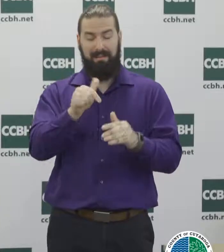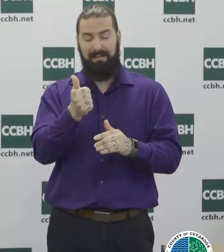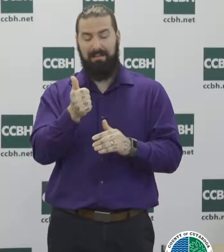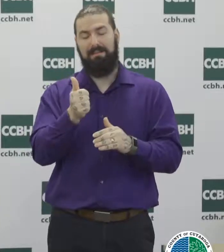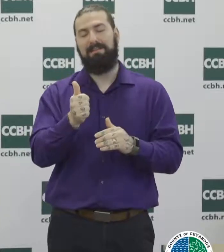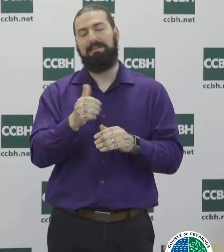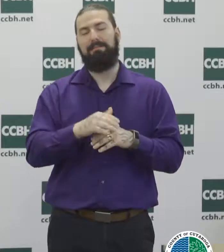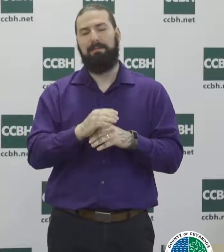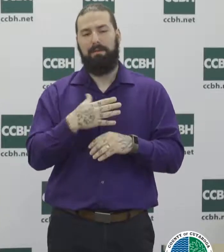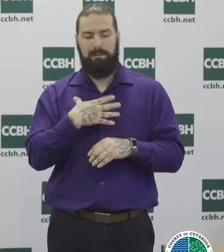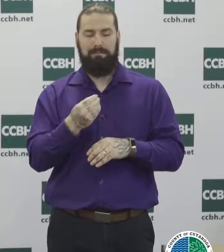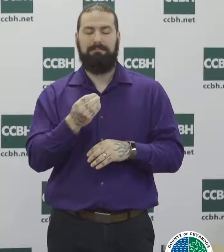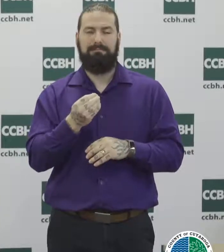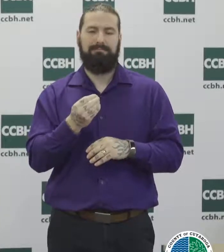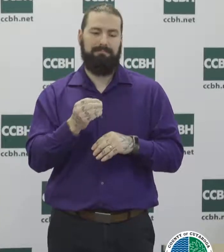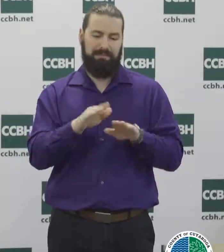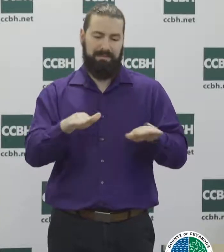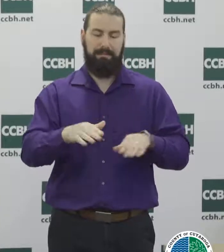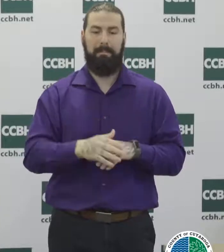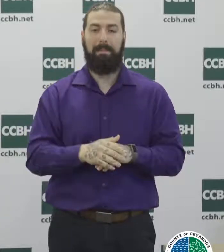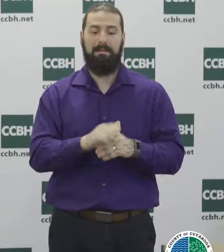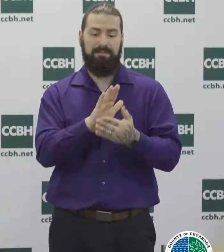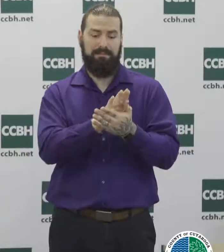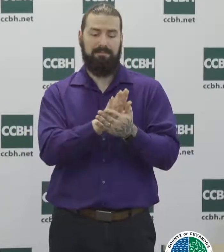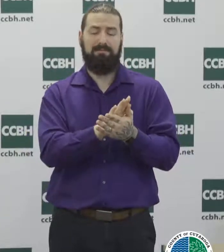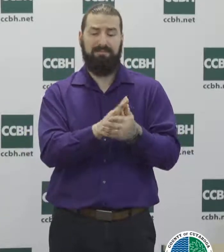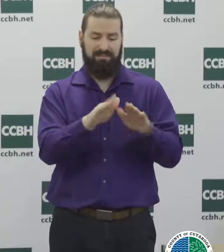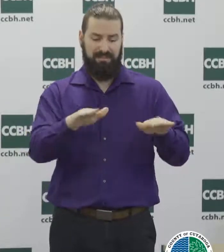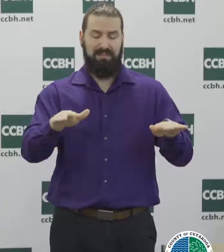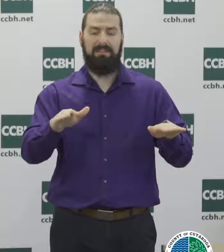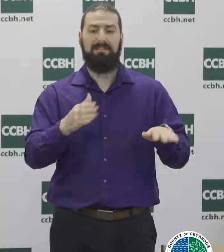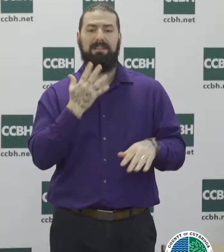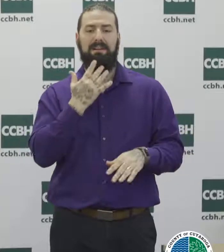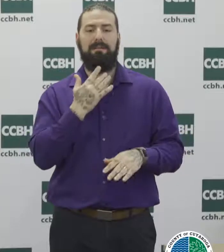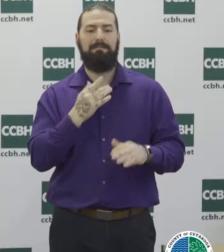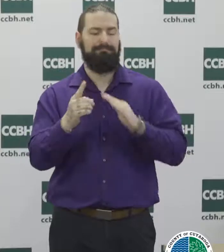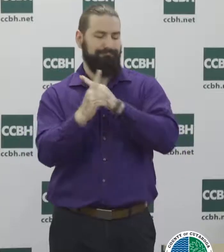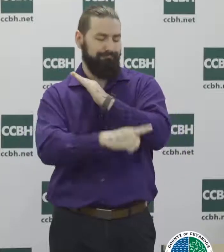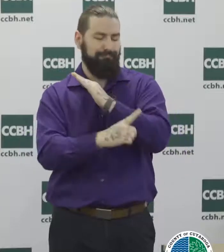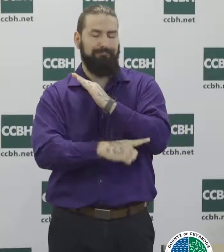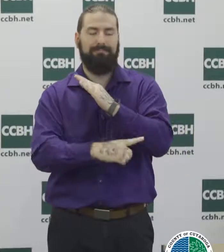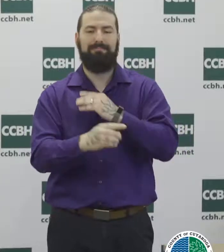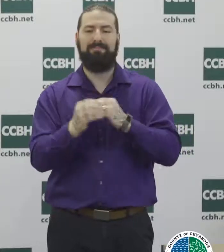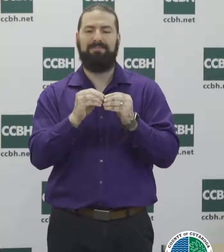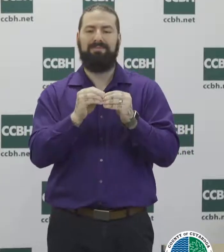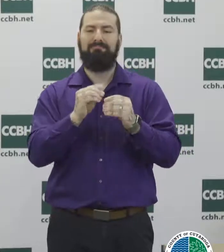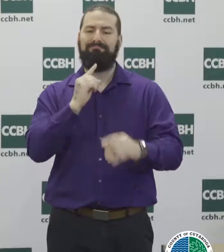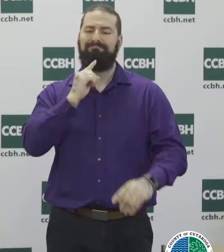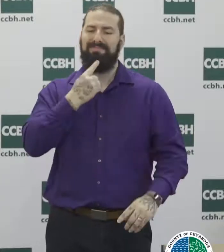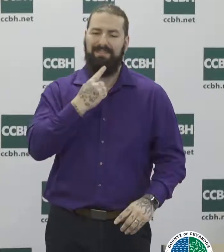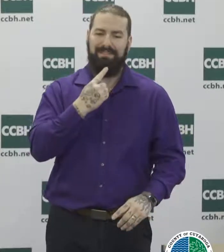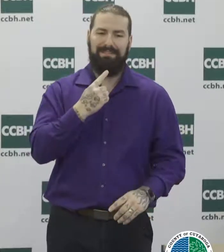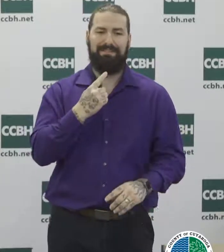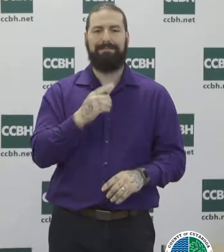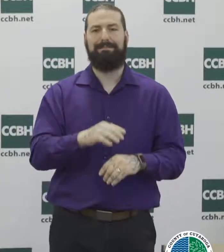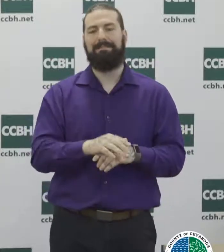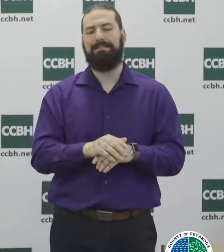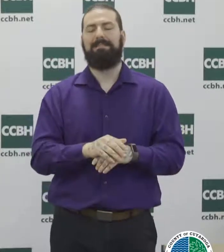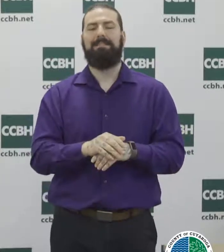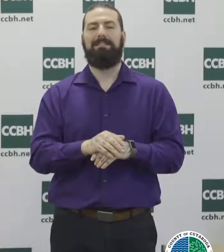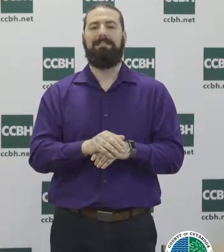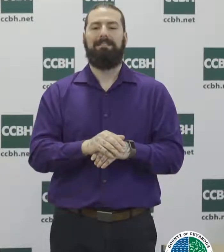decade. In schools, children of color are disciplined more severely for similar actions and